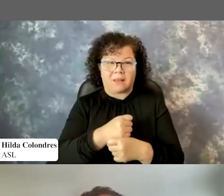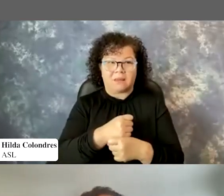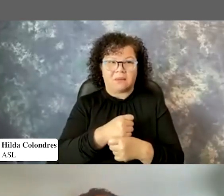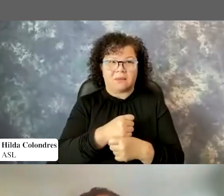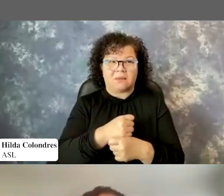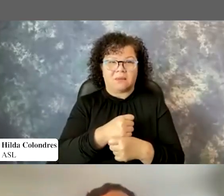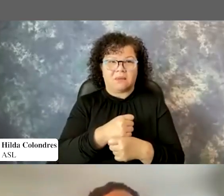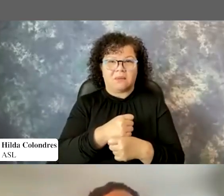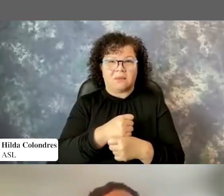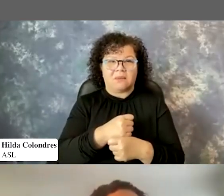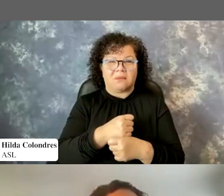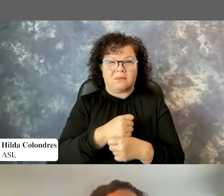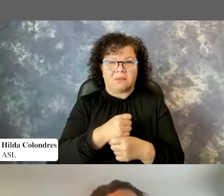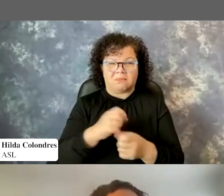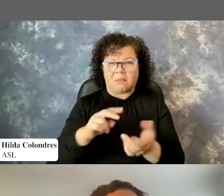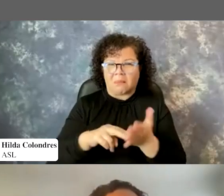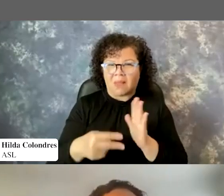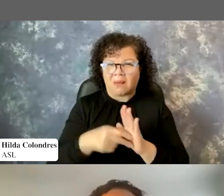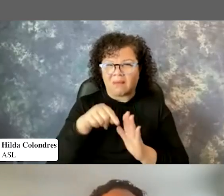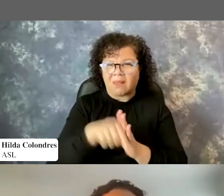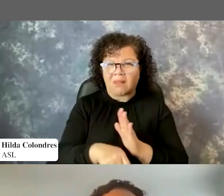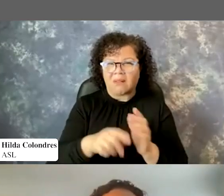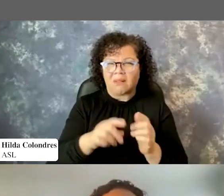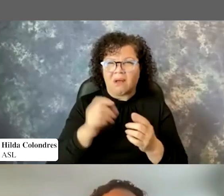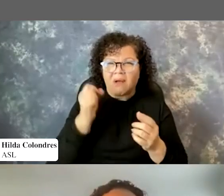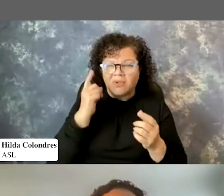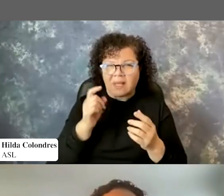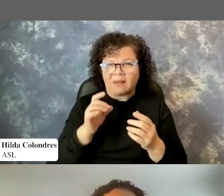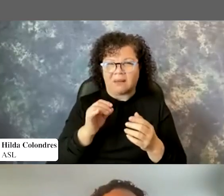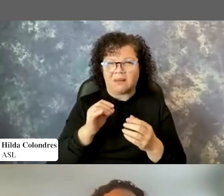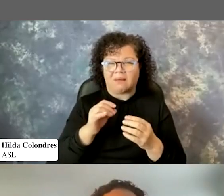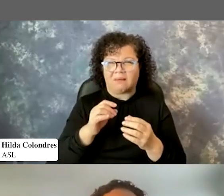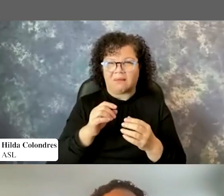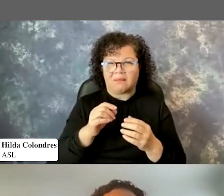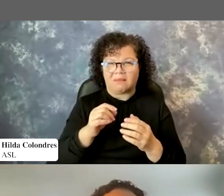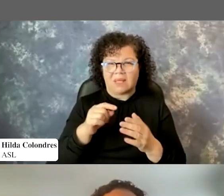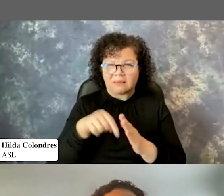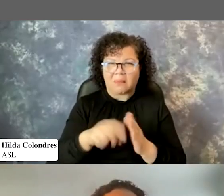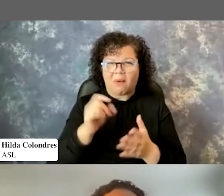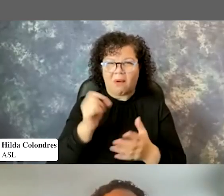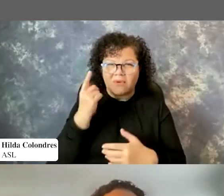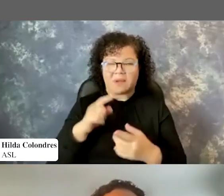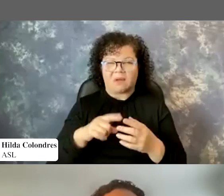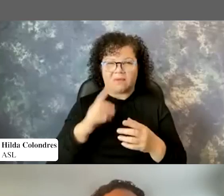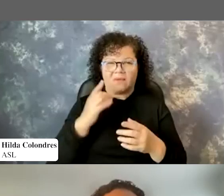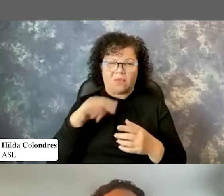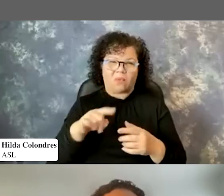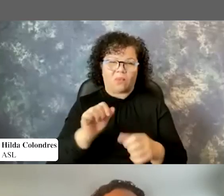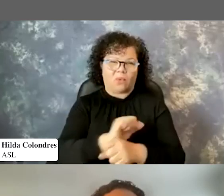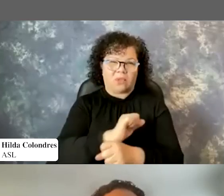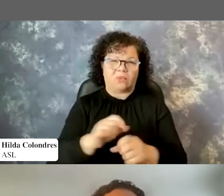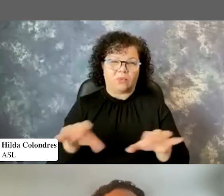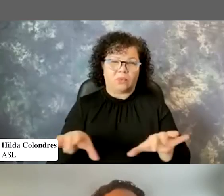together and just to continue to work closely together with external evaluation